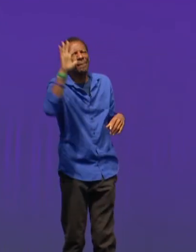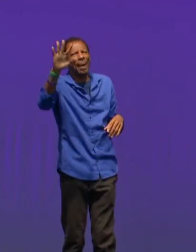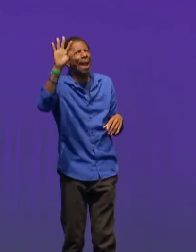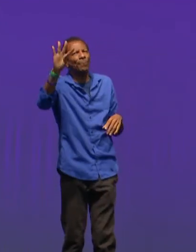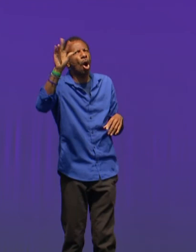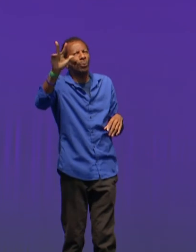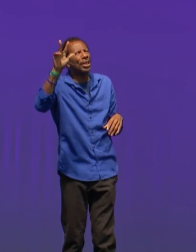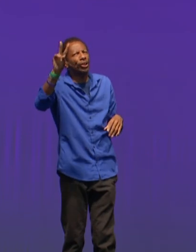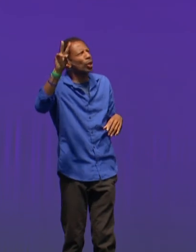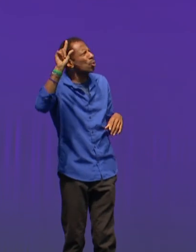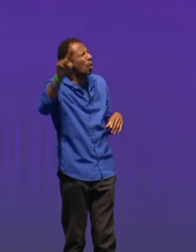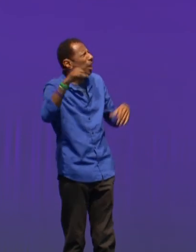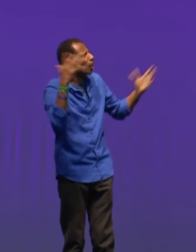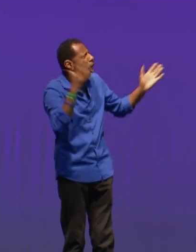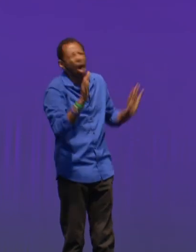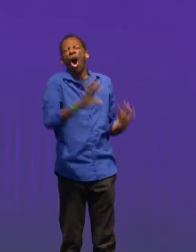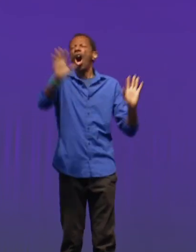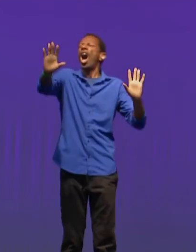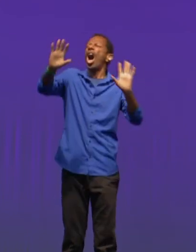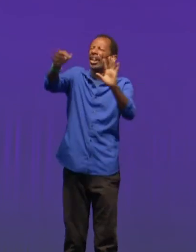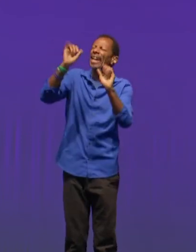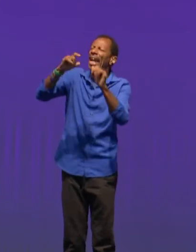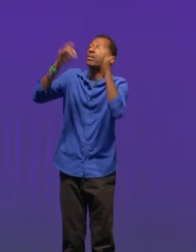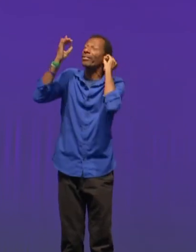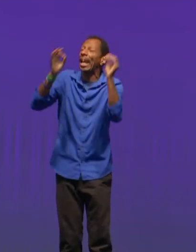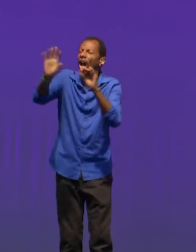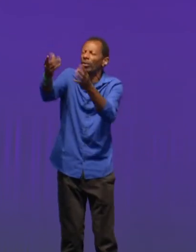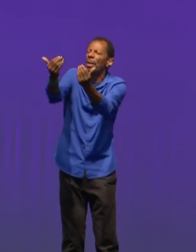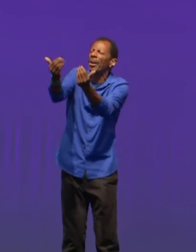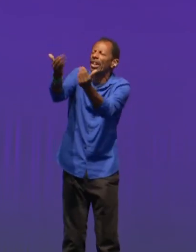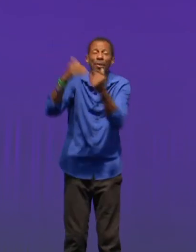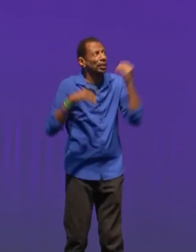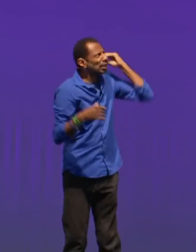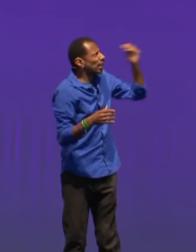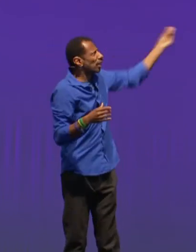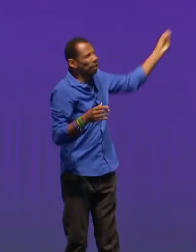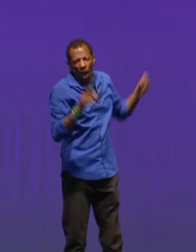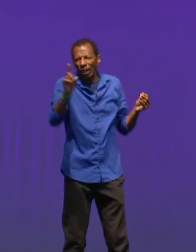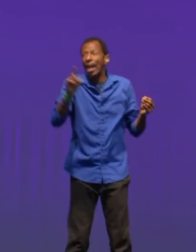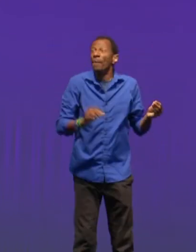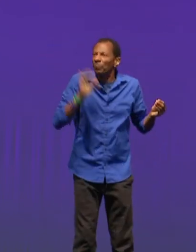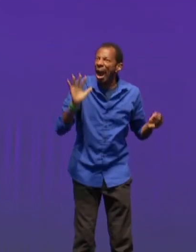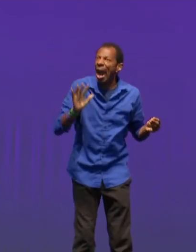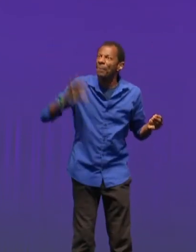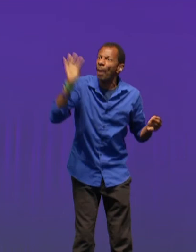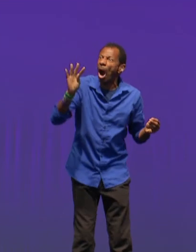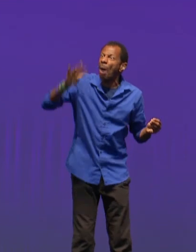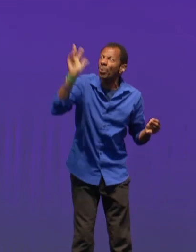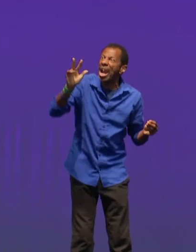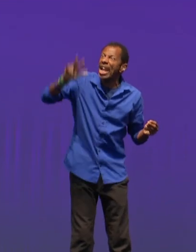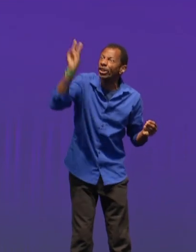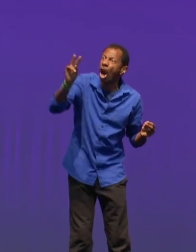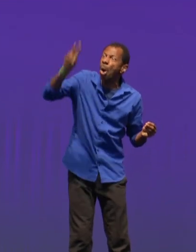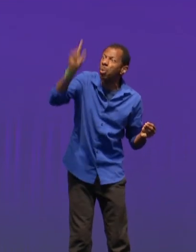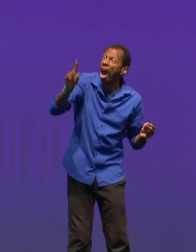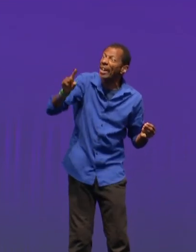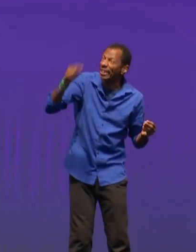5, 4, 3, 2, 1. No. Oh, I can't. Take off. Come here. Here. Okay. 5, 4, 3, 2, 1. Hear